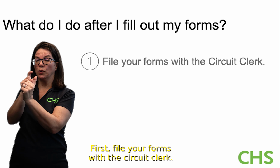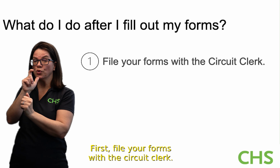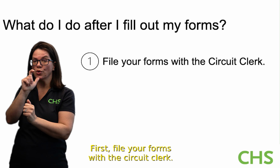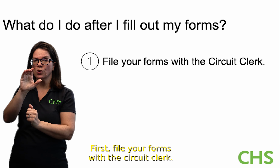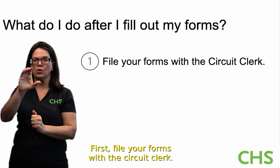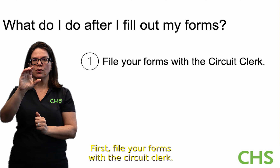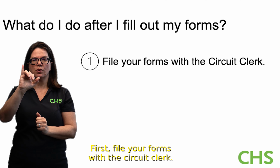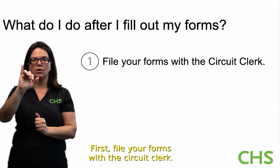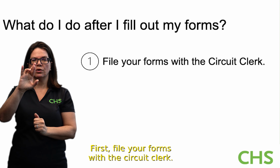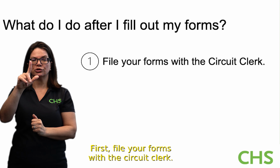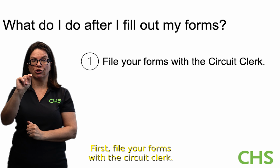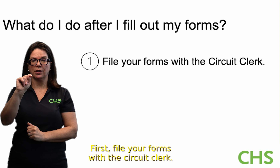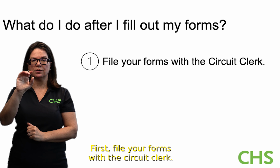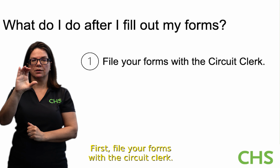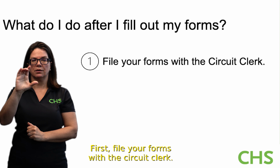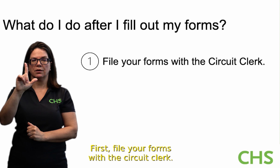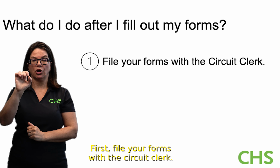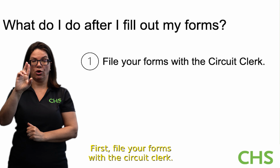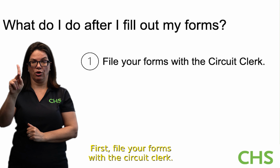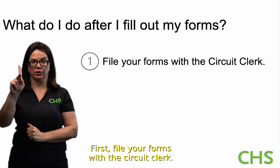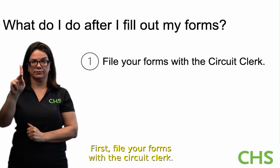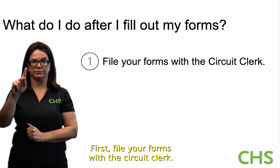First, file your forms with the circuit clerk.